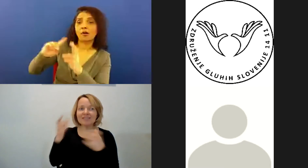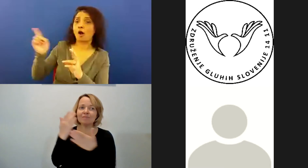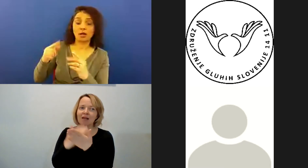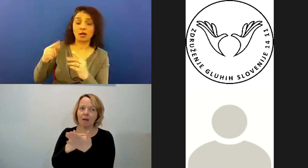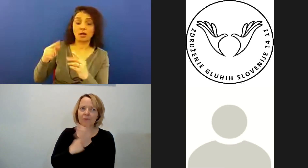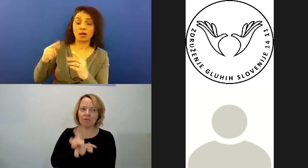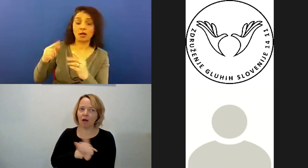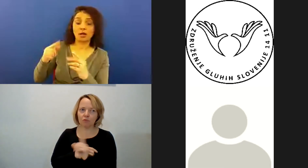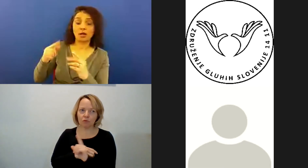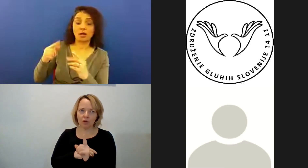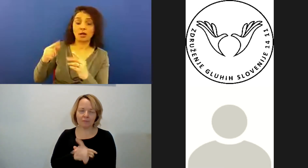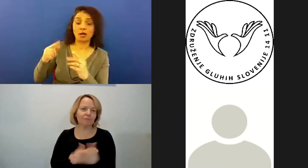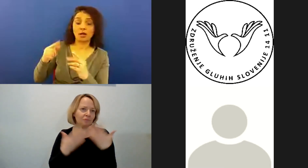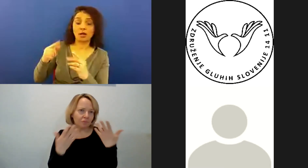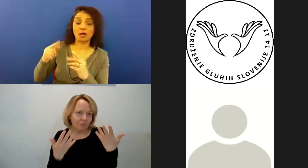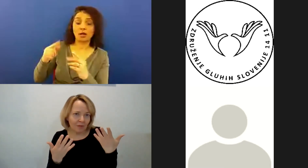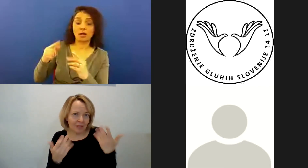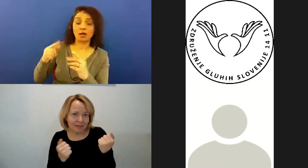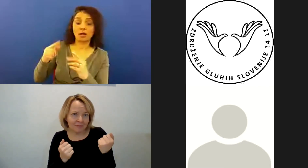To respect.